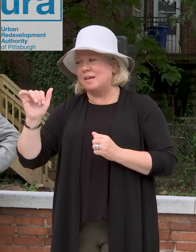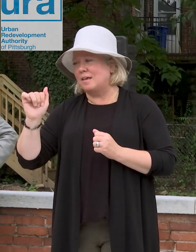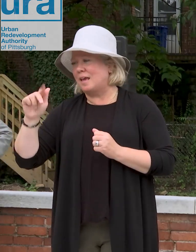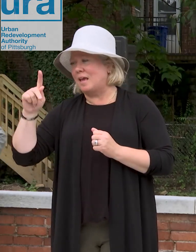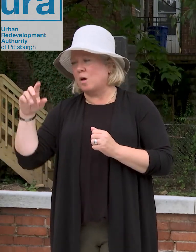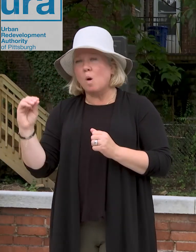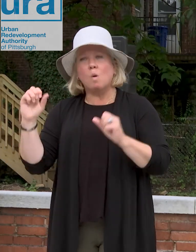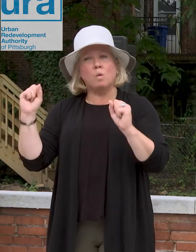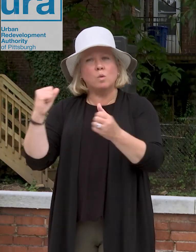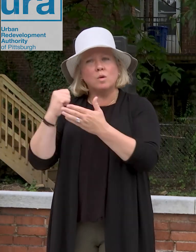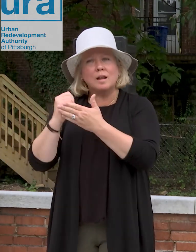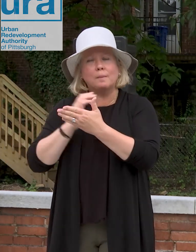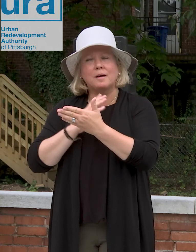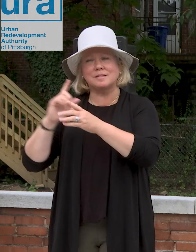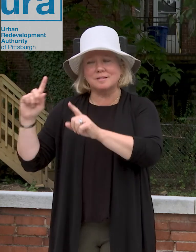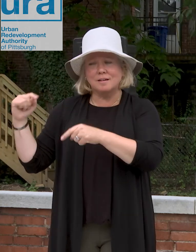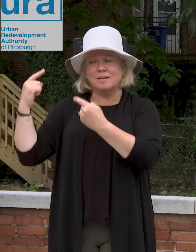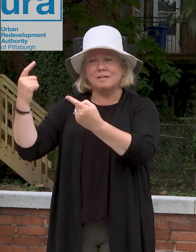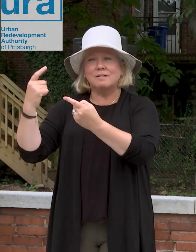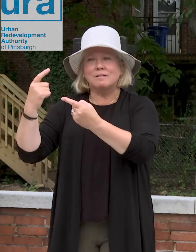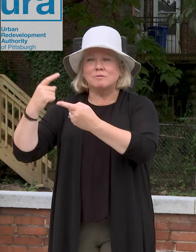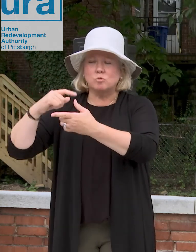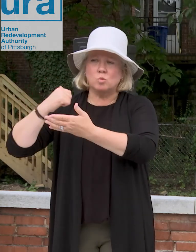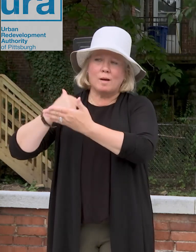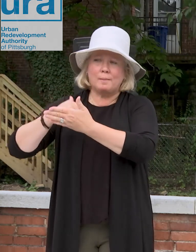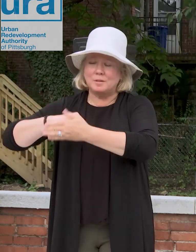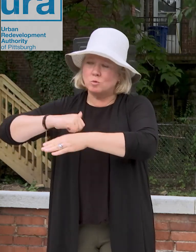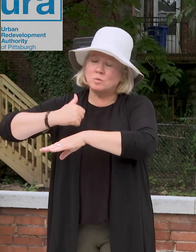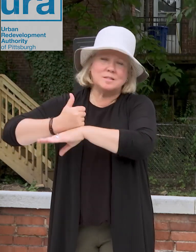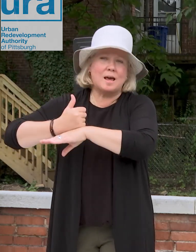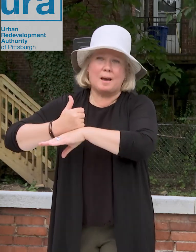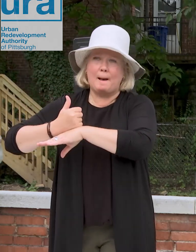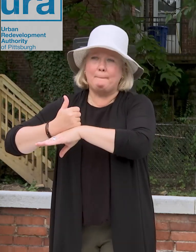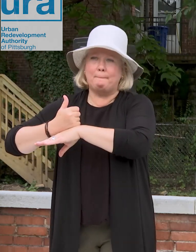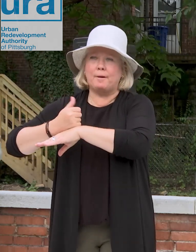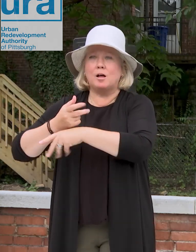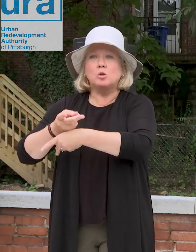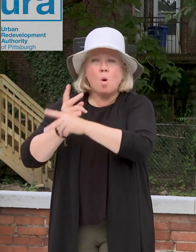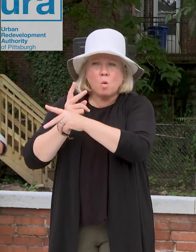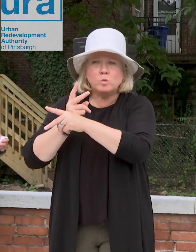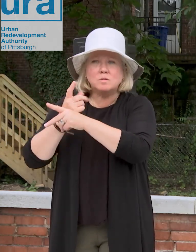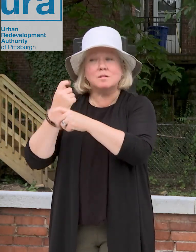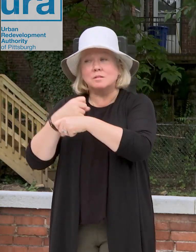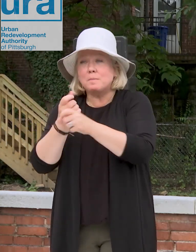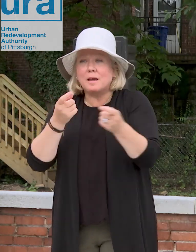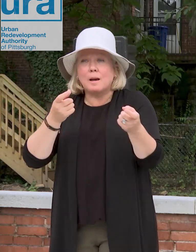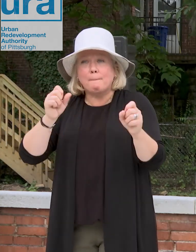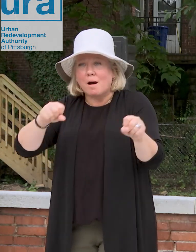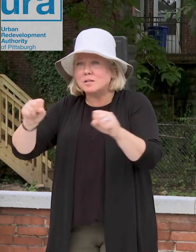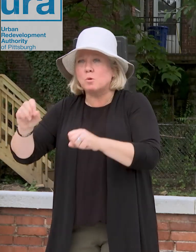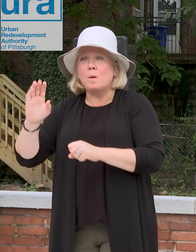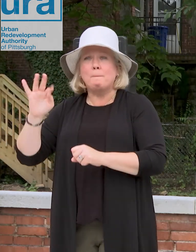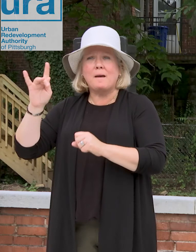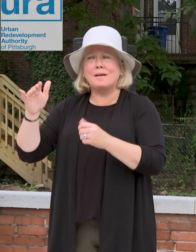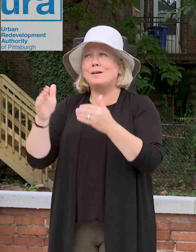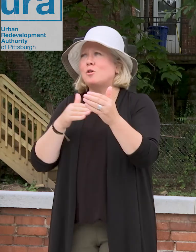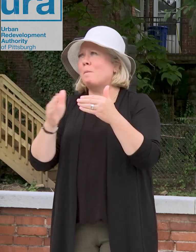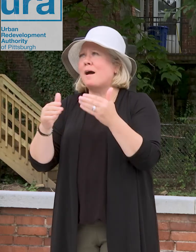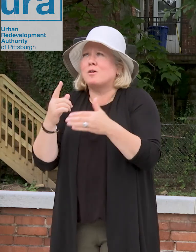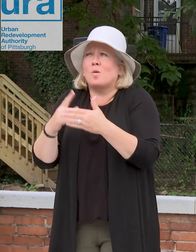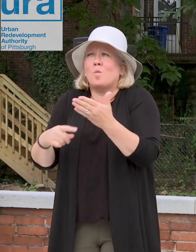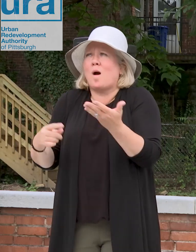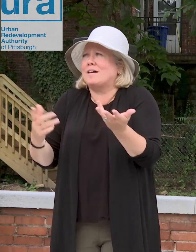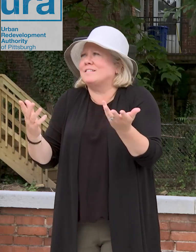inception to make loans and make this possible. No matter what we ask of Becky, Becky delivers. As crazy as it may sound, we may call and say, we